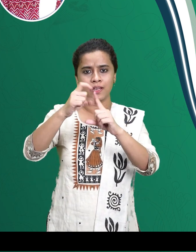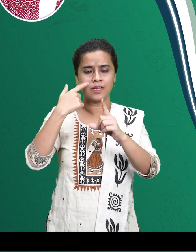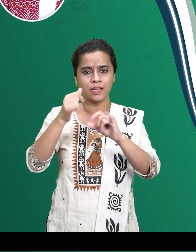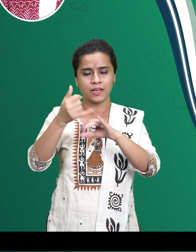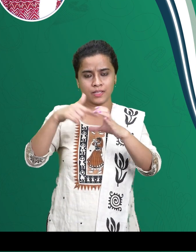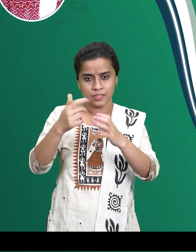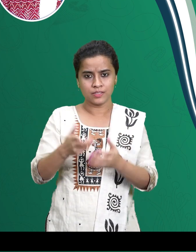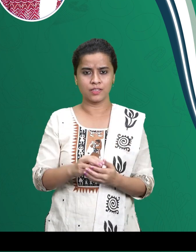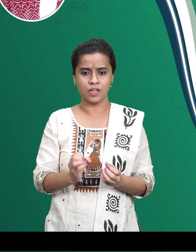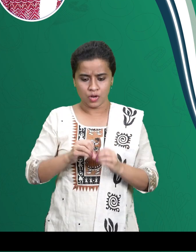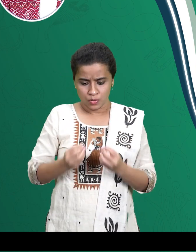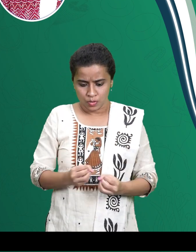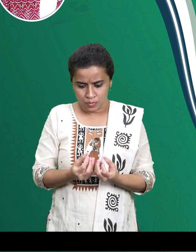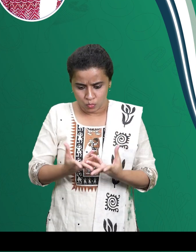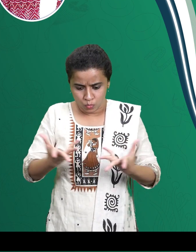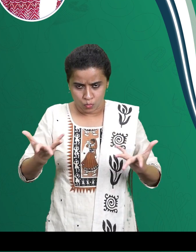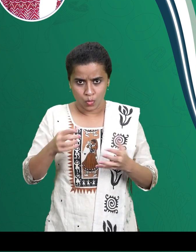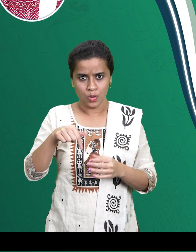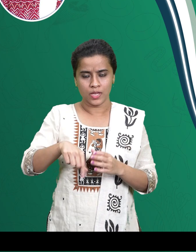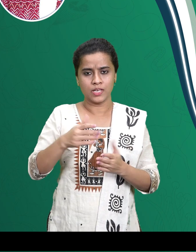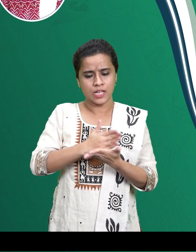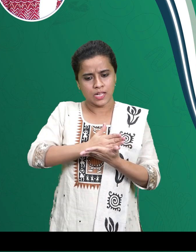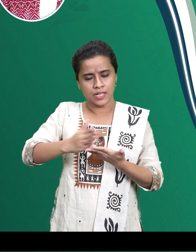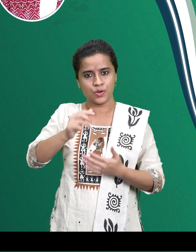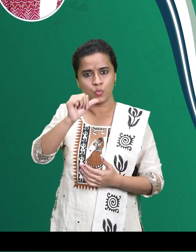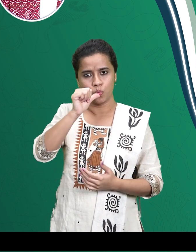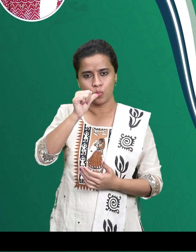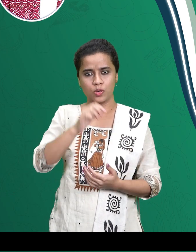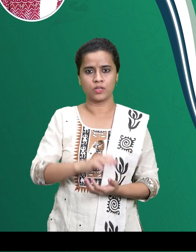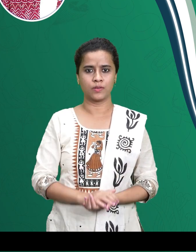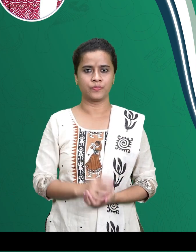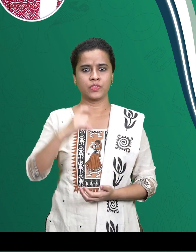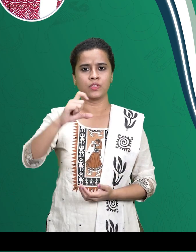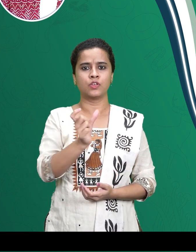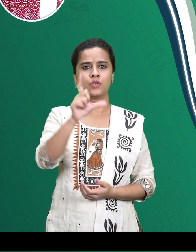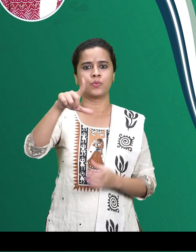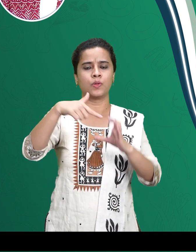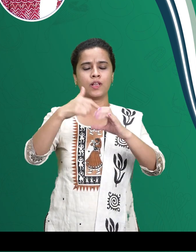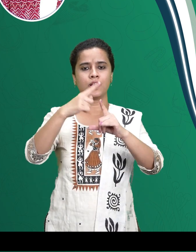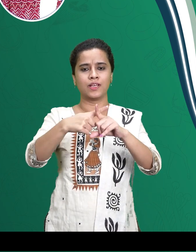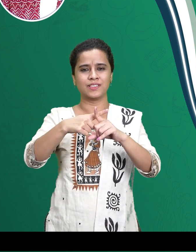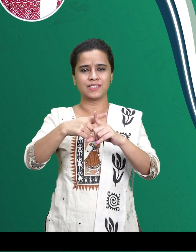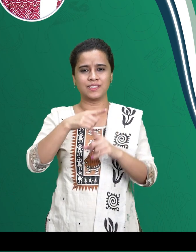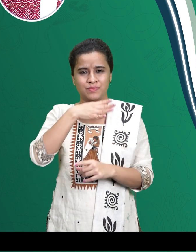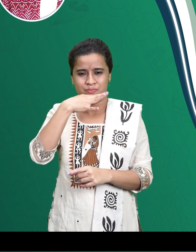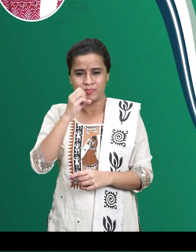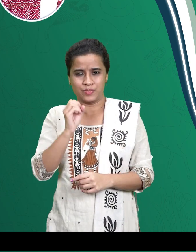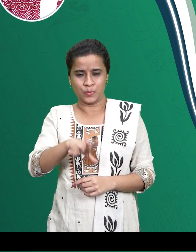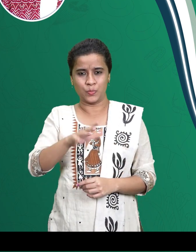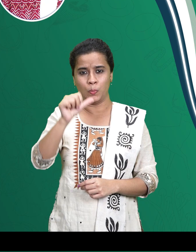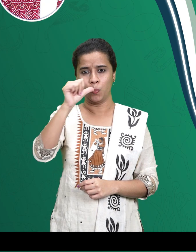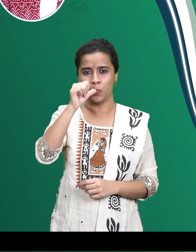in clean water while culex in dirty, savage